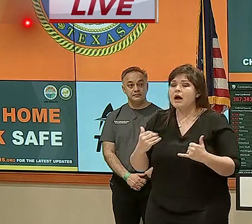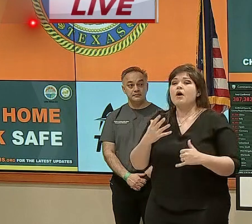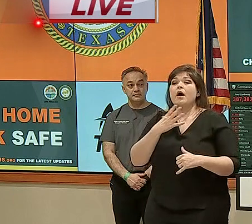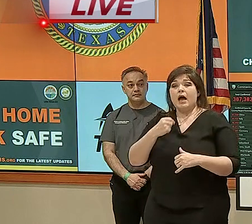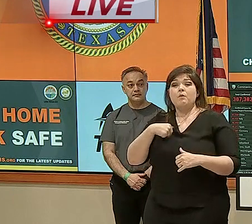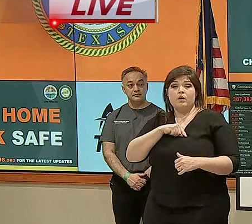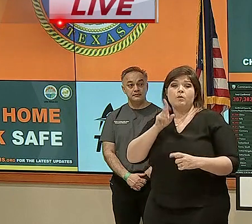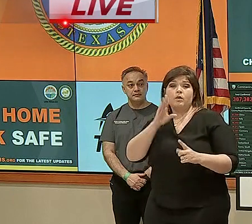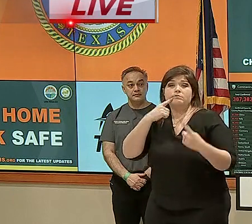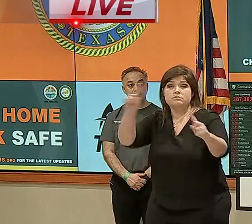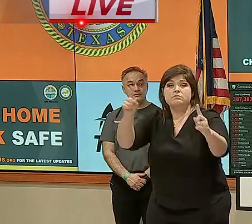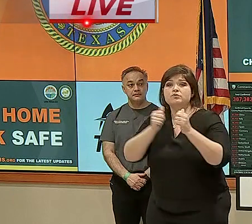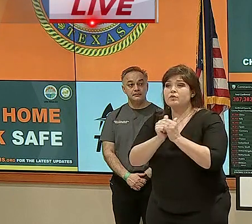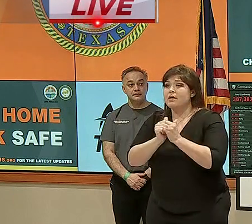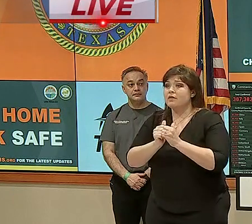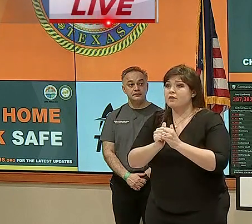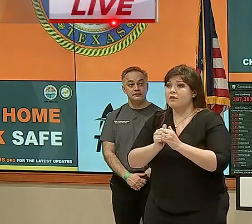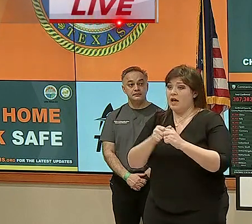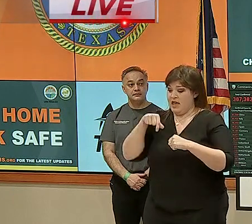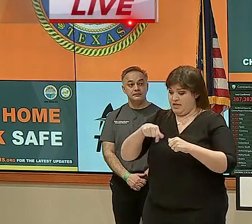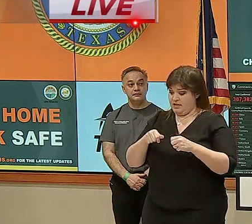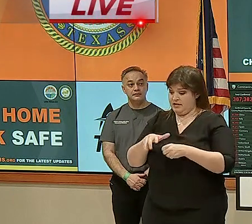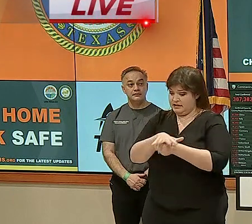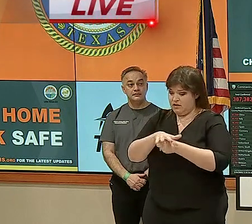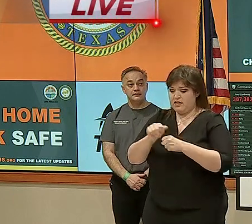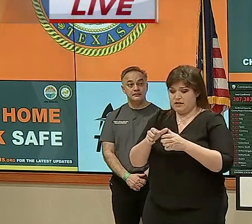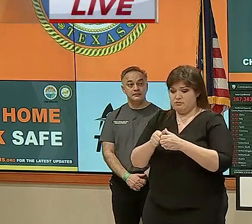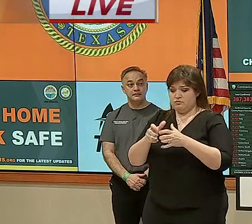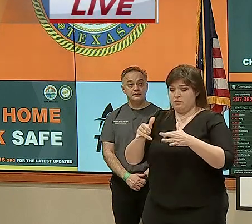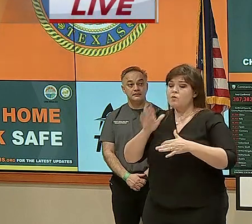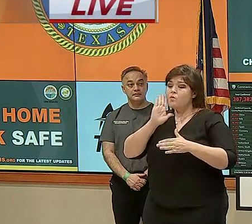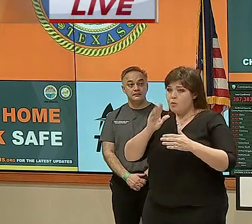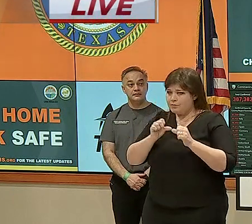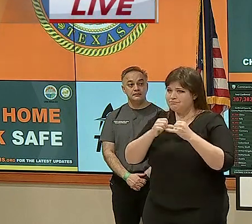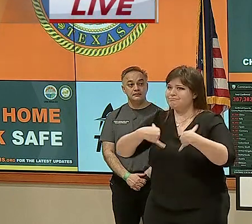area and this region will continue to grow and prosper.